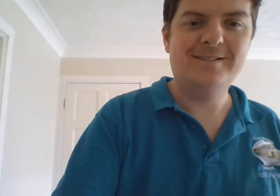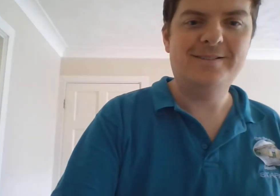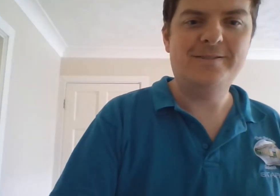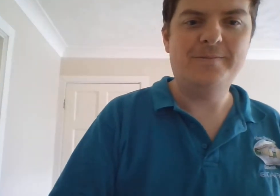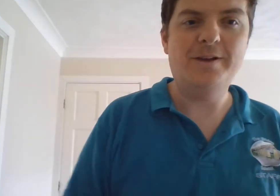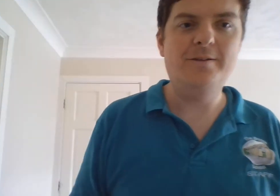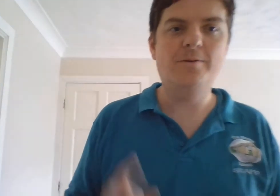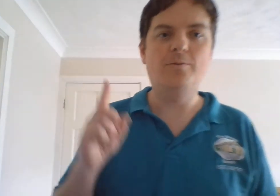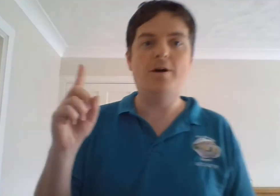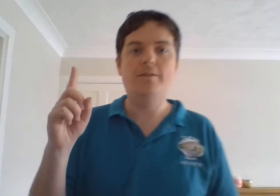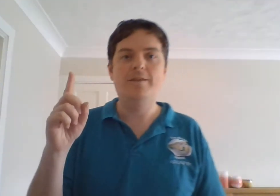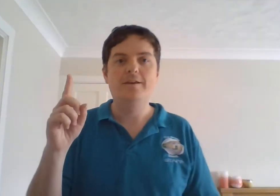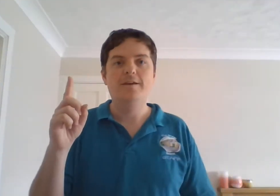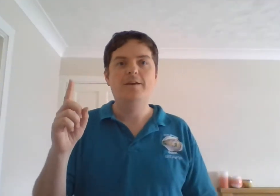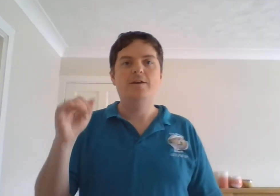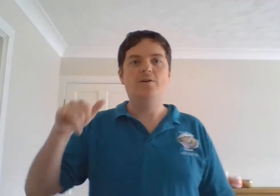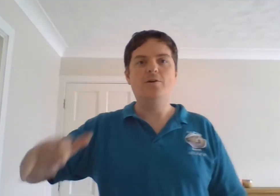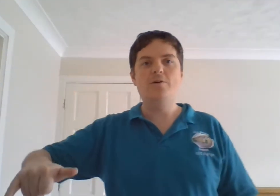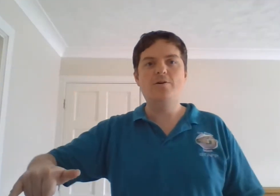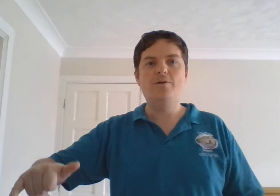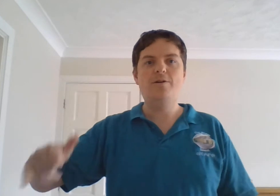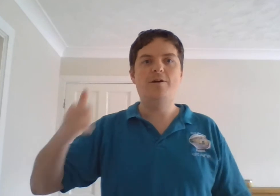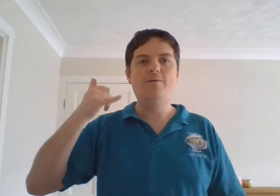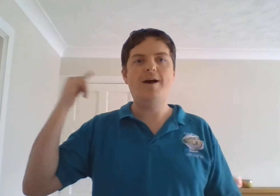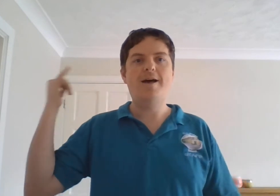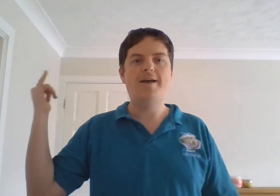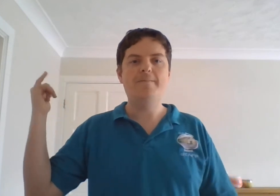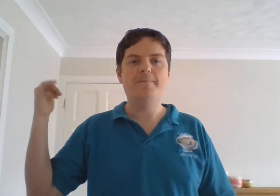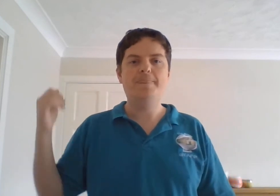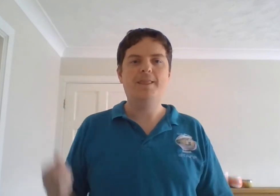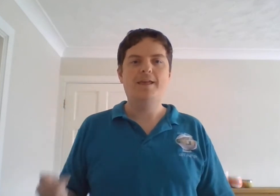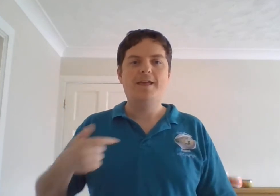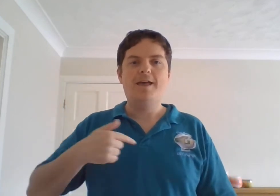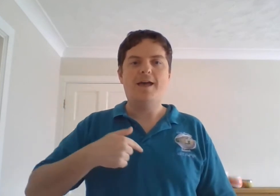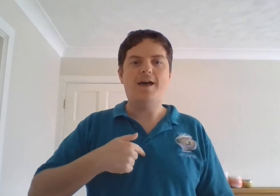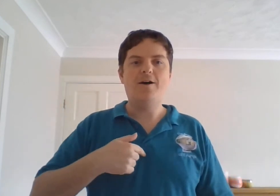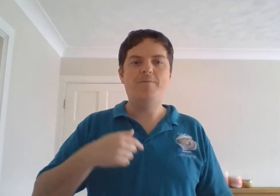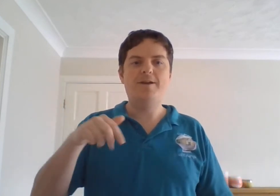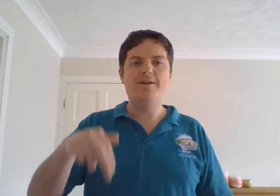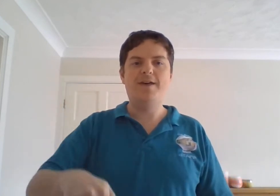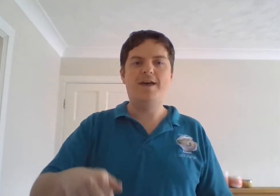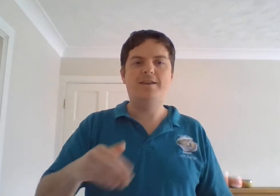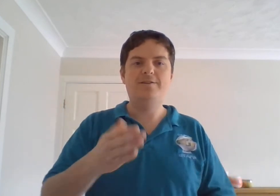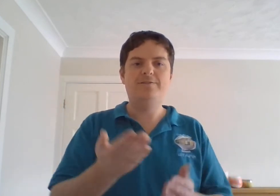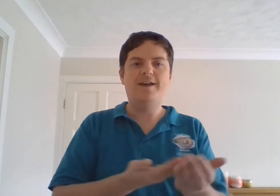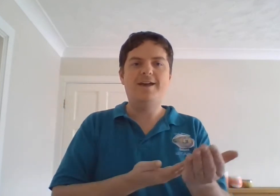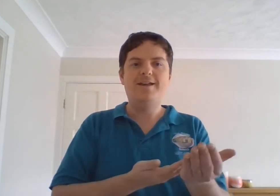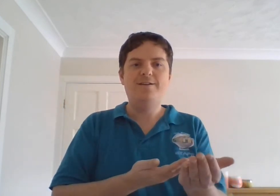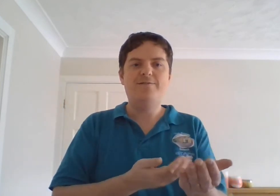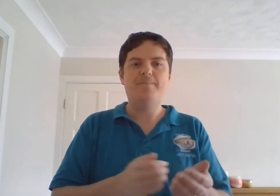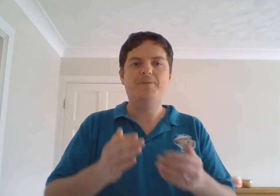I'm only one call away. I'll be there to save